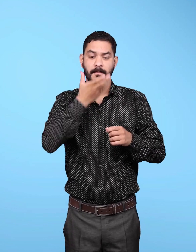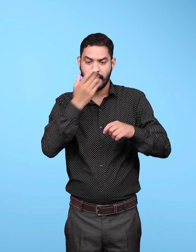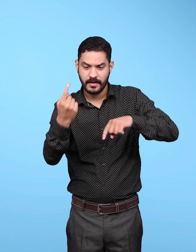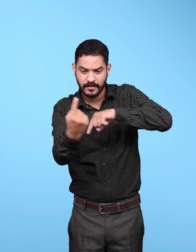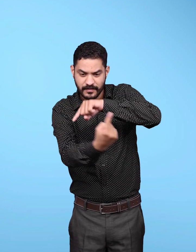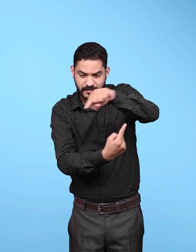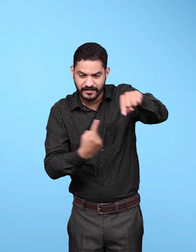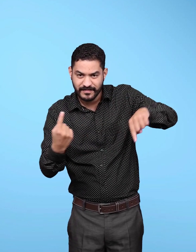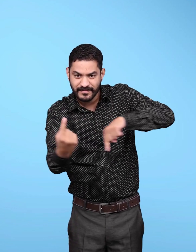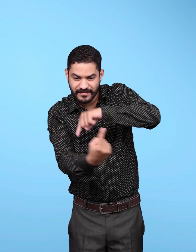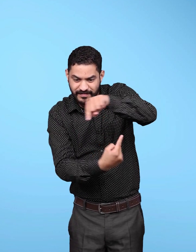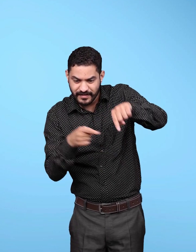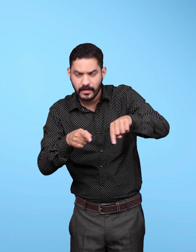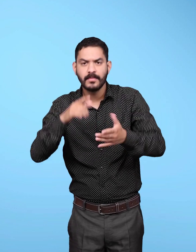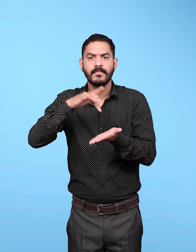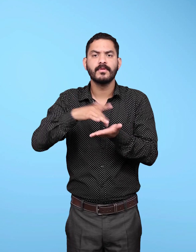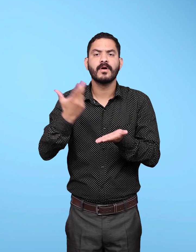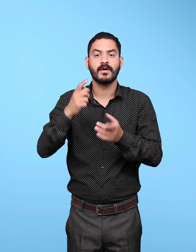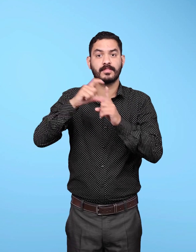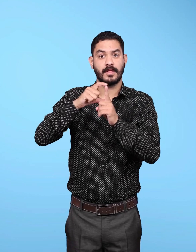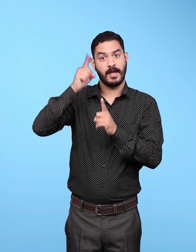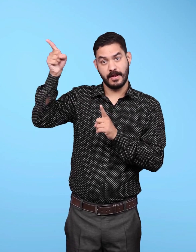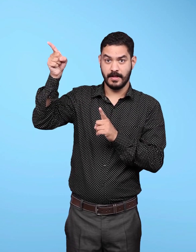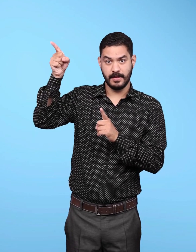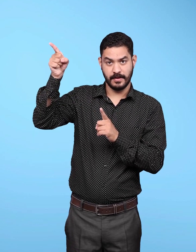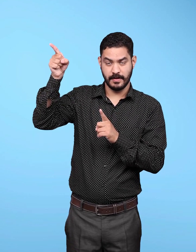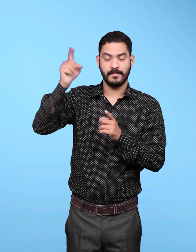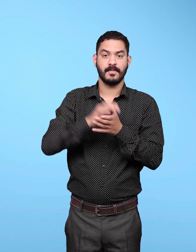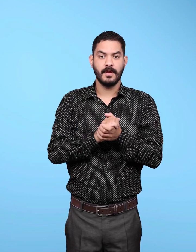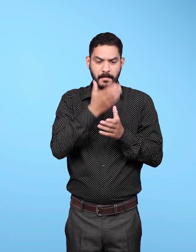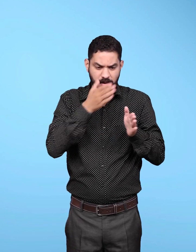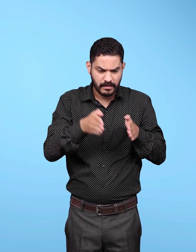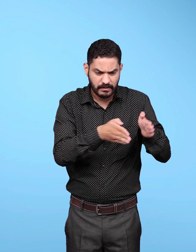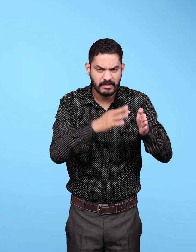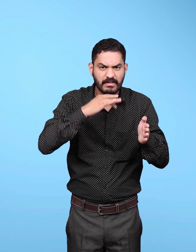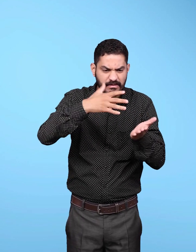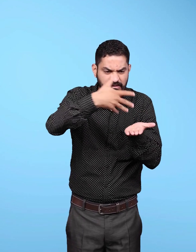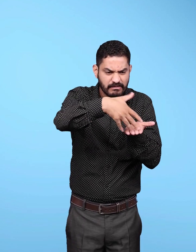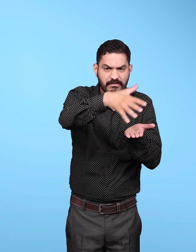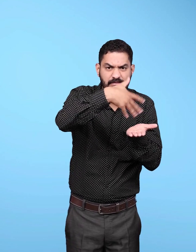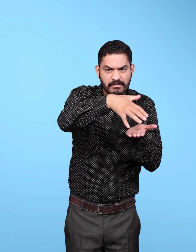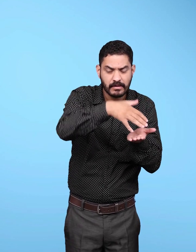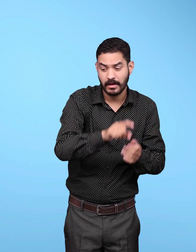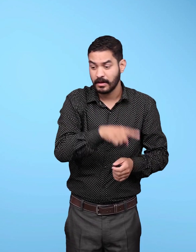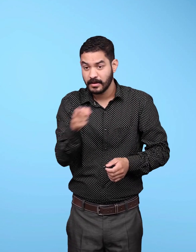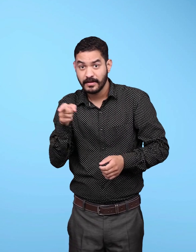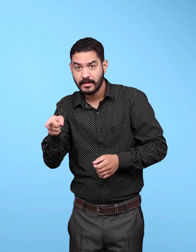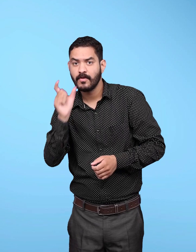This is a ring well found in Delhi. In what ways do you think this system